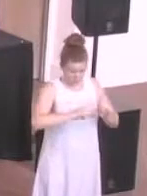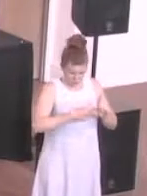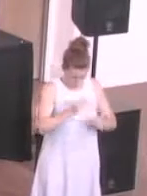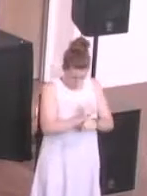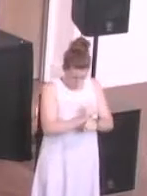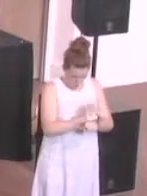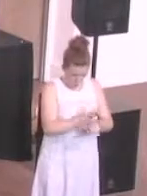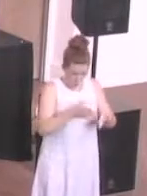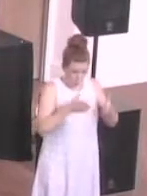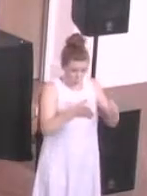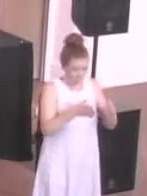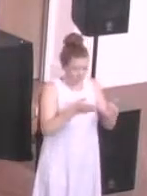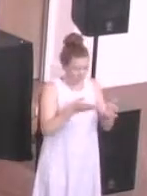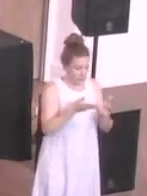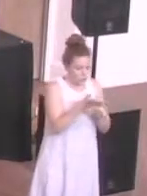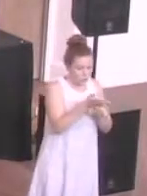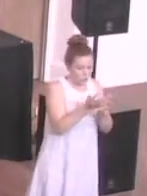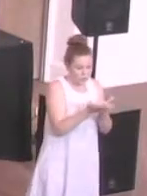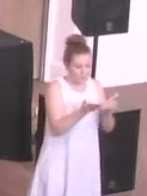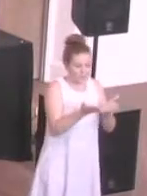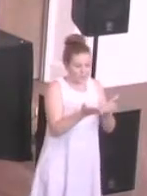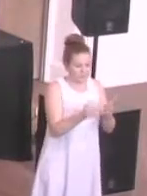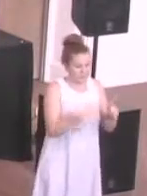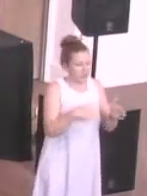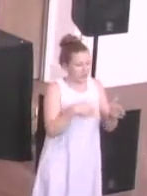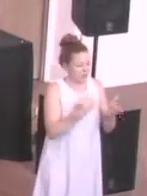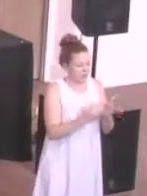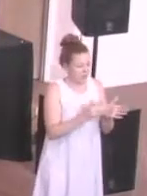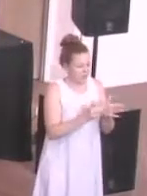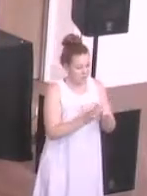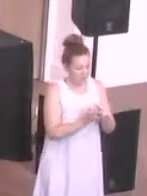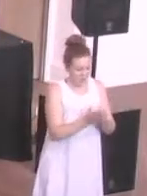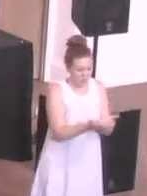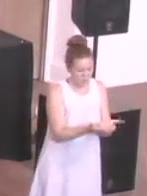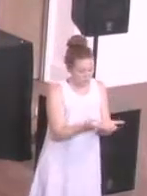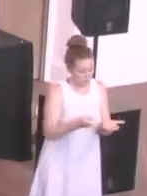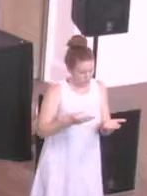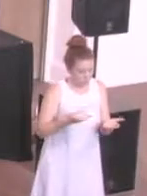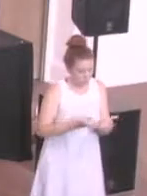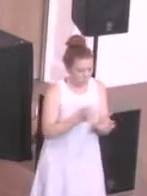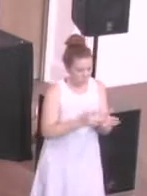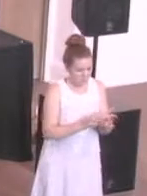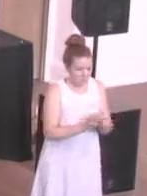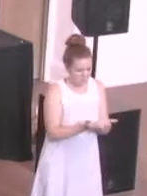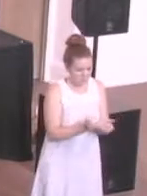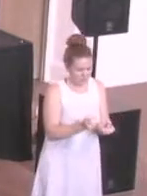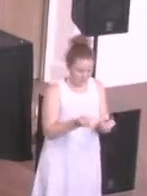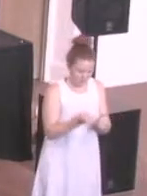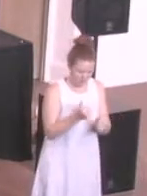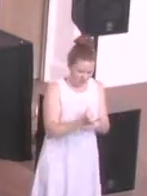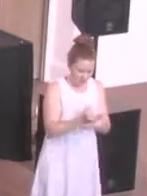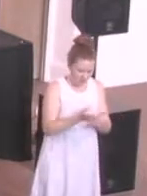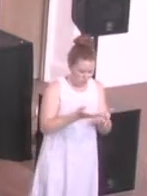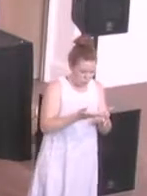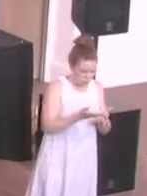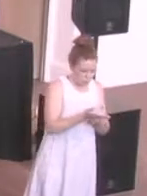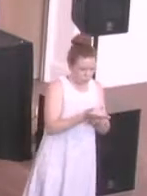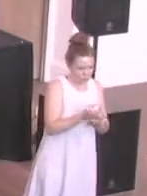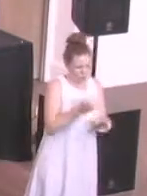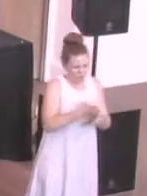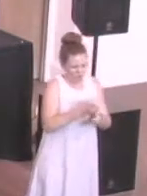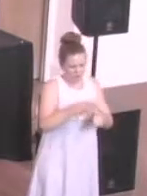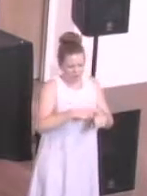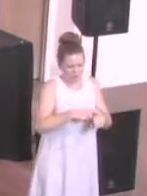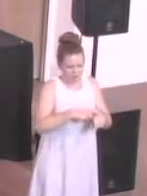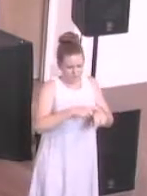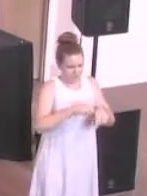through stuff, and it's all biblically based Jesus stuff, and it'll help you get through. And I tell you what, how many have ever tried